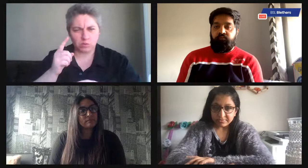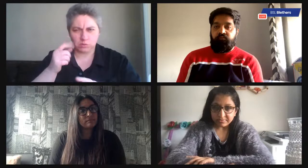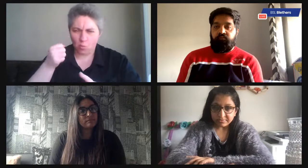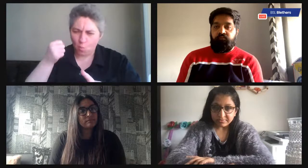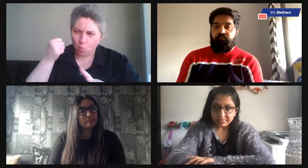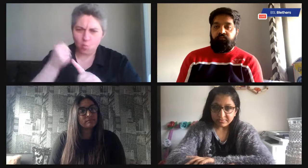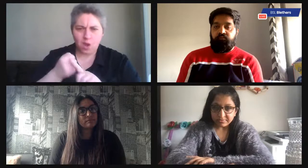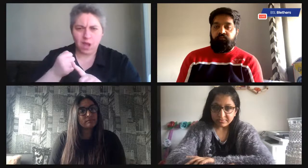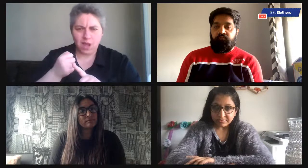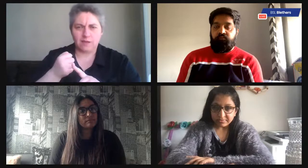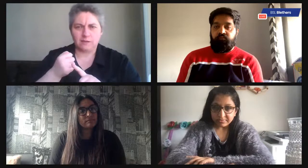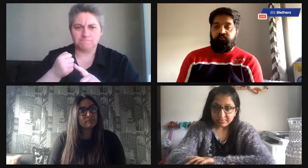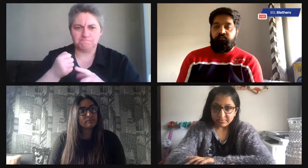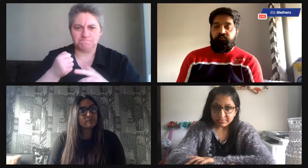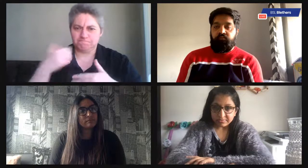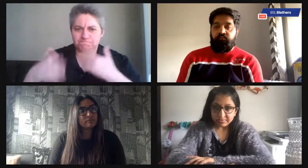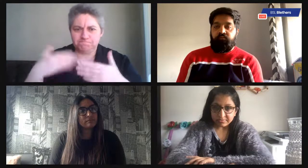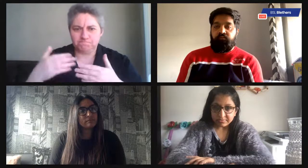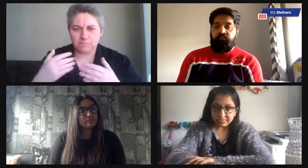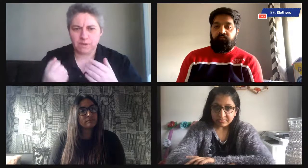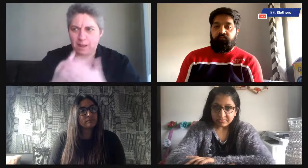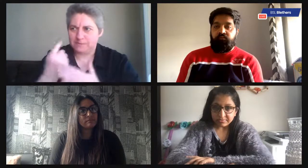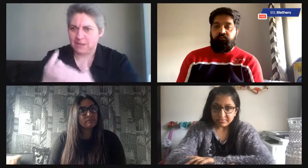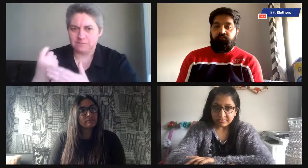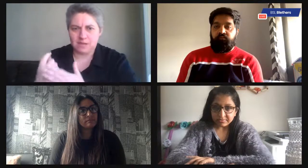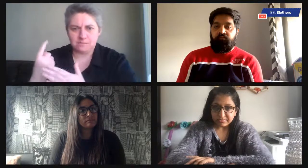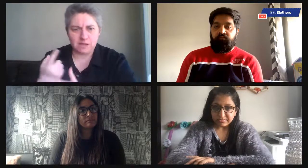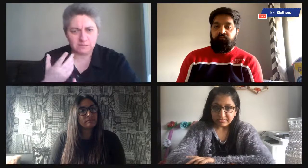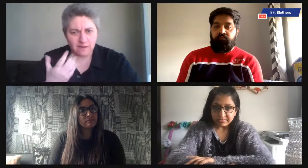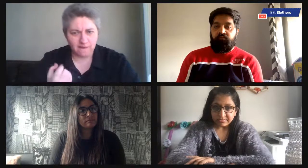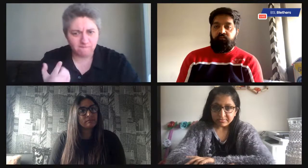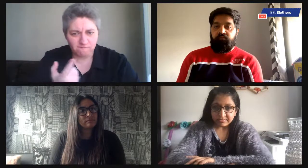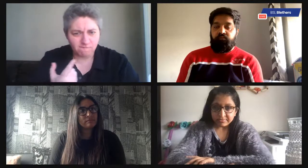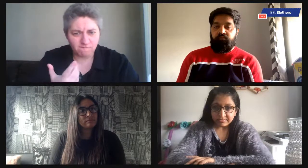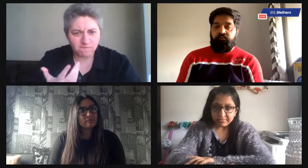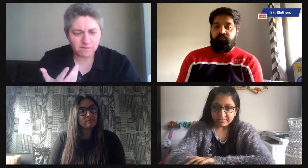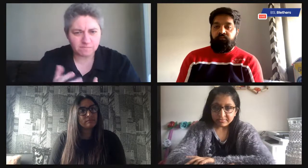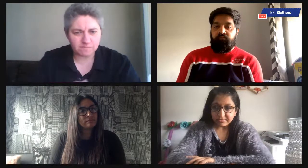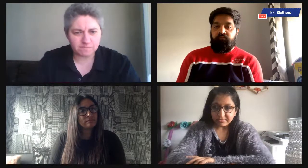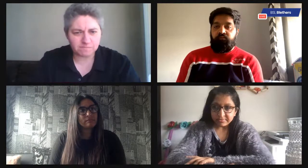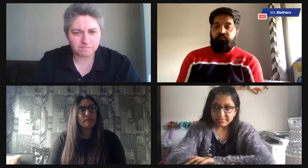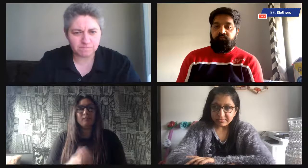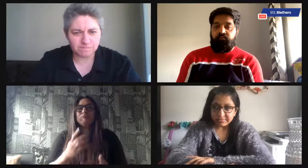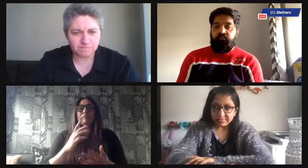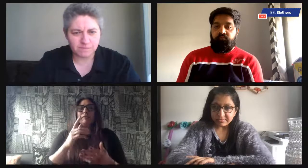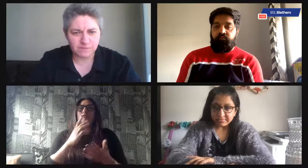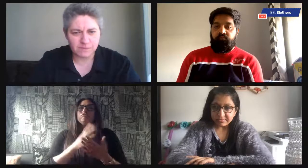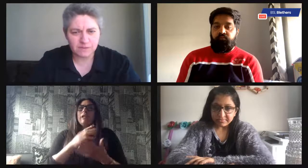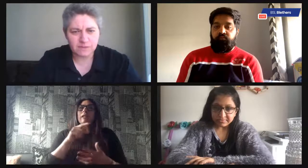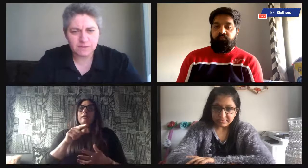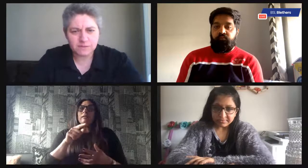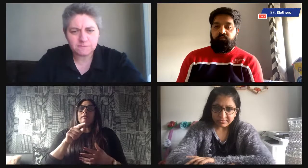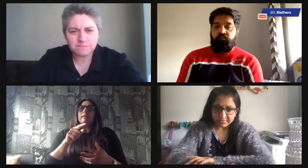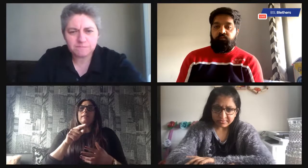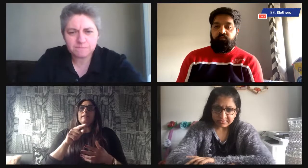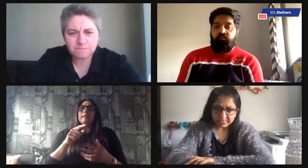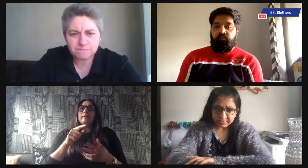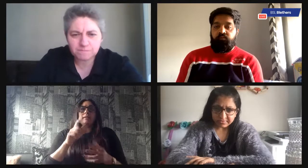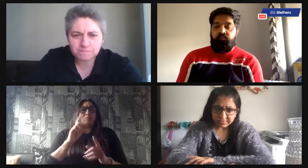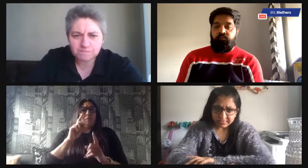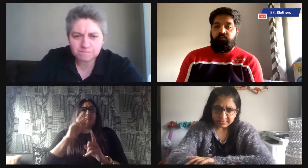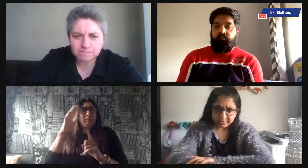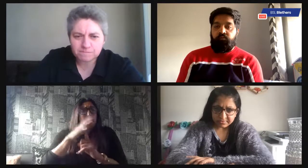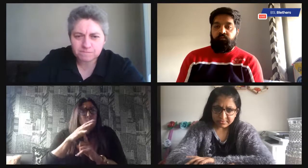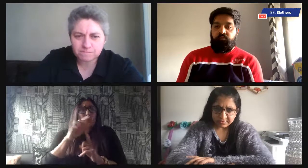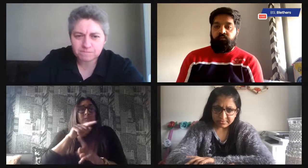it's had within your own community and then out with your community, is there anything that springs to mind